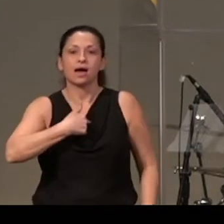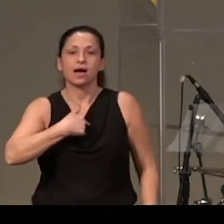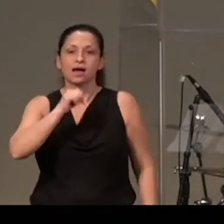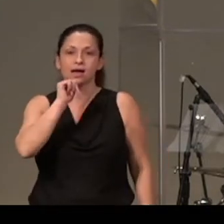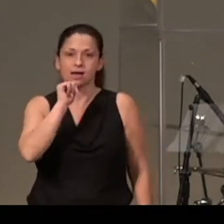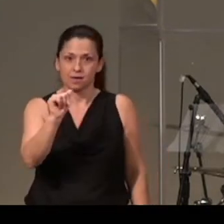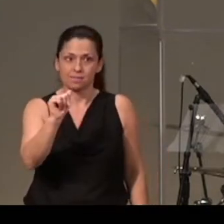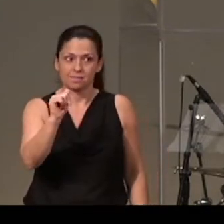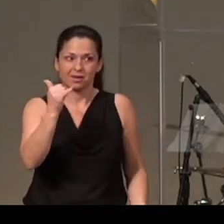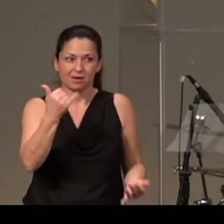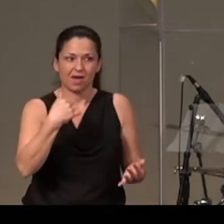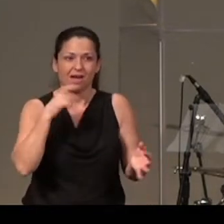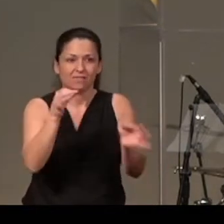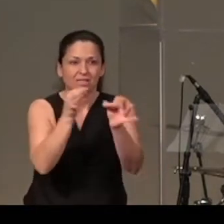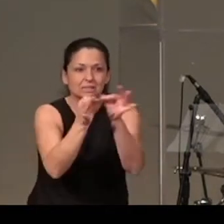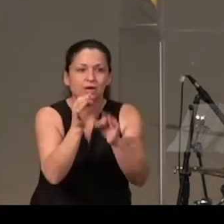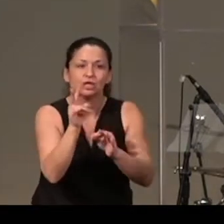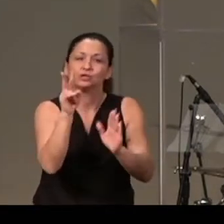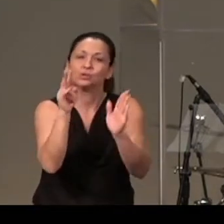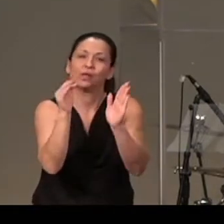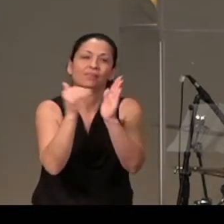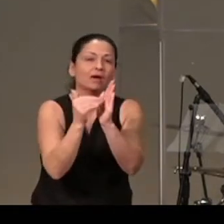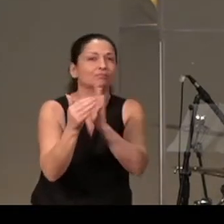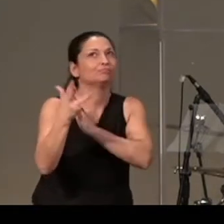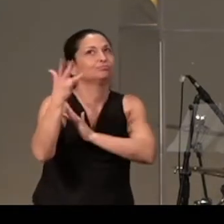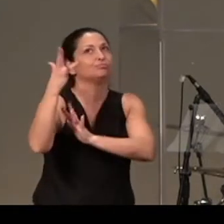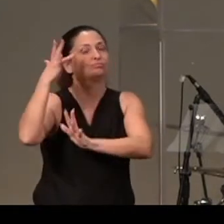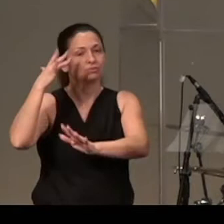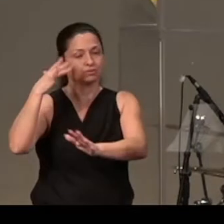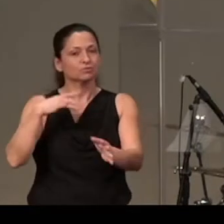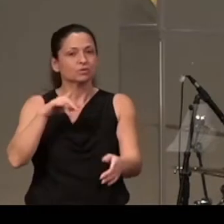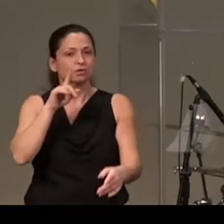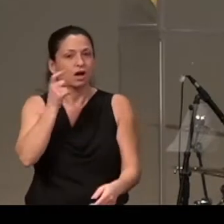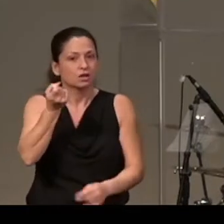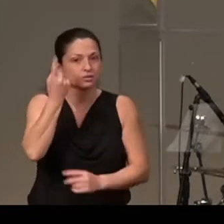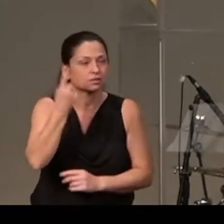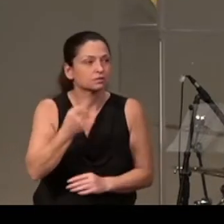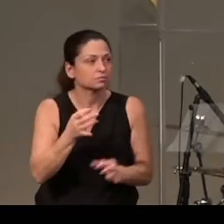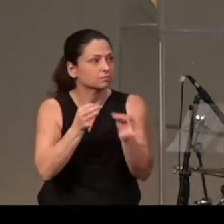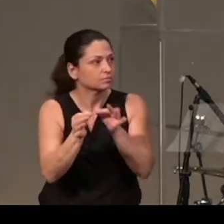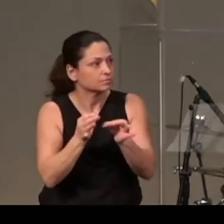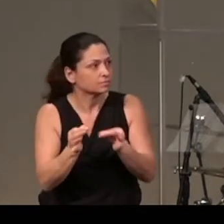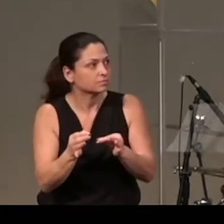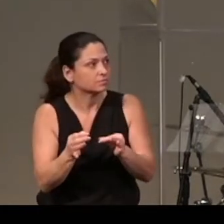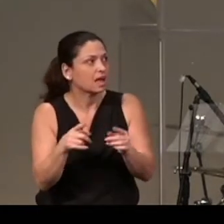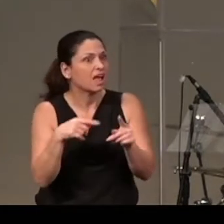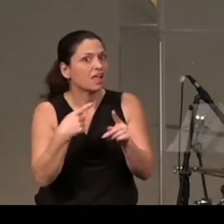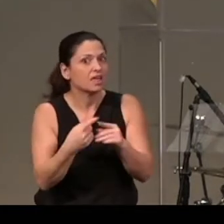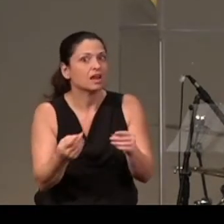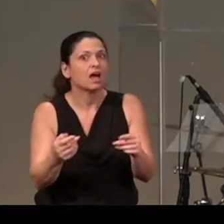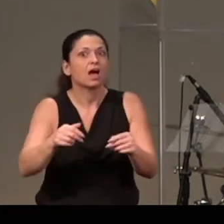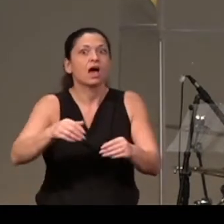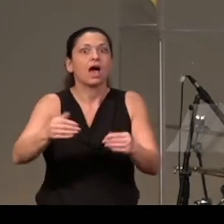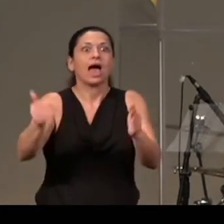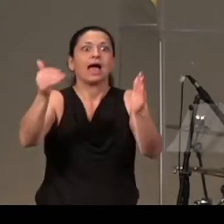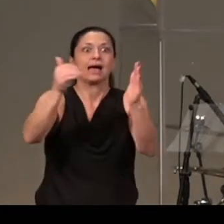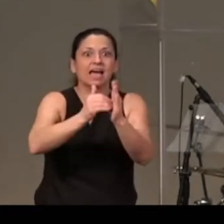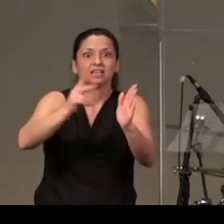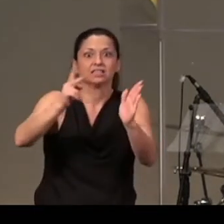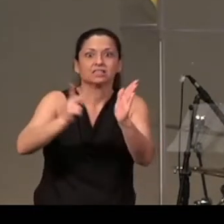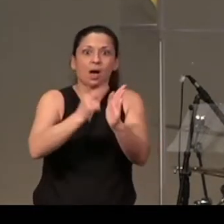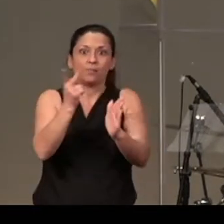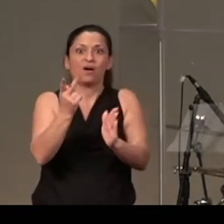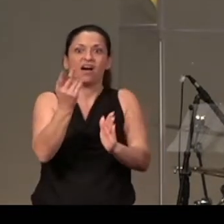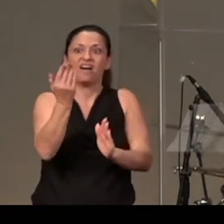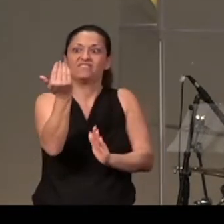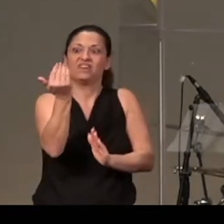have to take you back 2,000 years because we don't really get this. And then let me take you back another 1,500 years. To